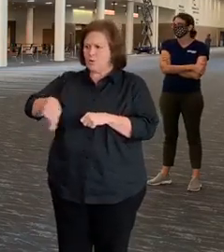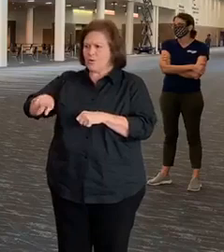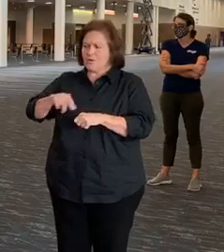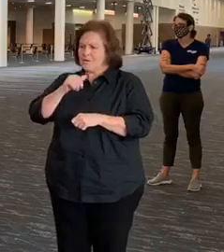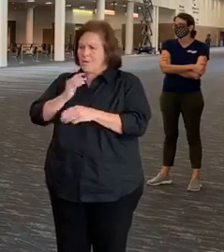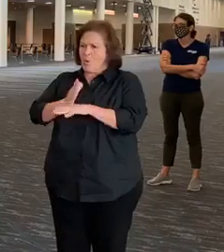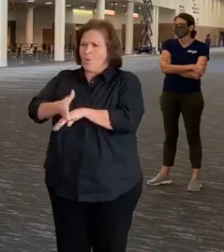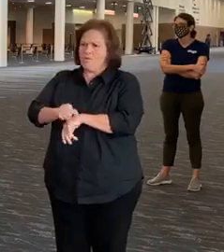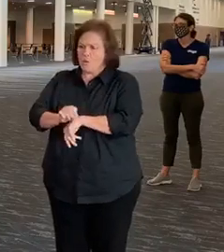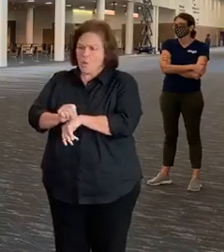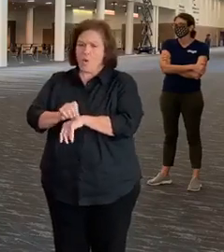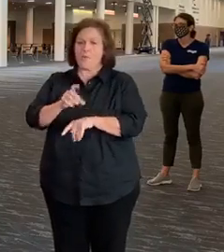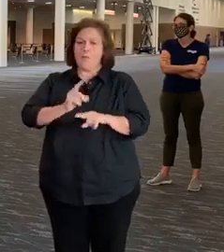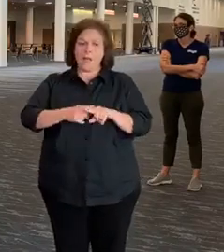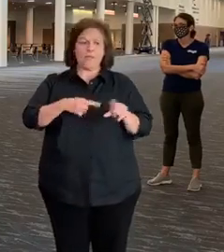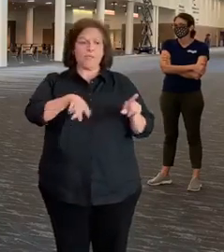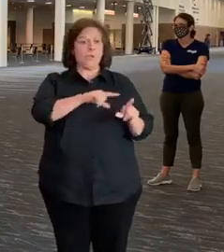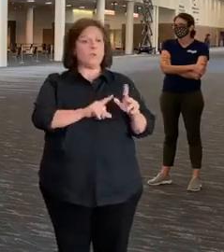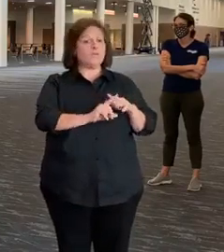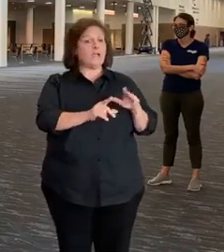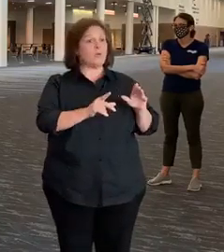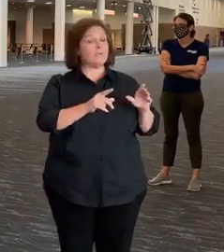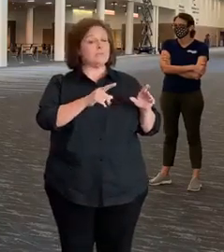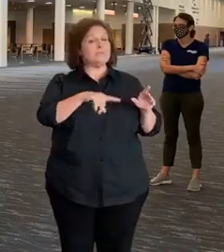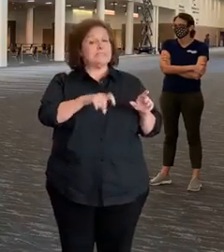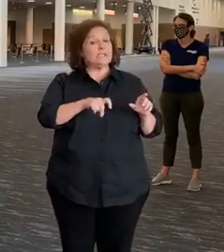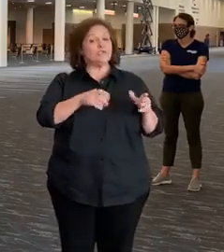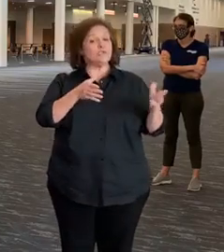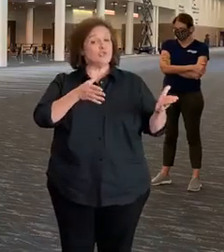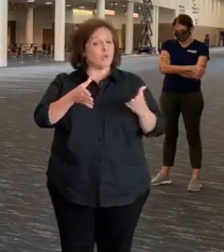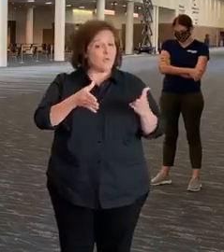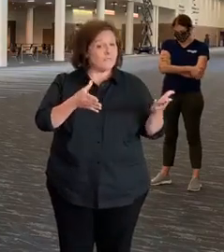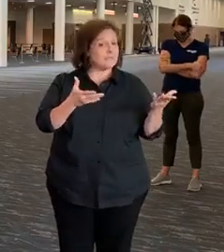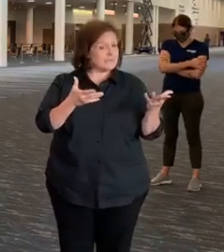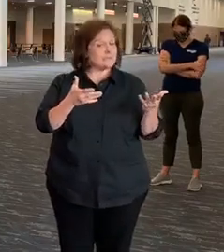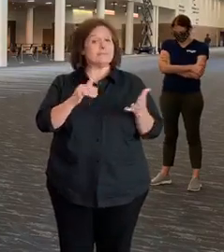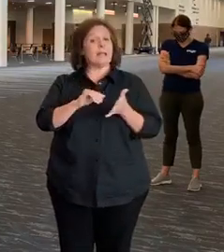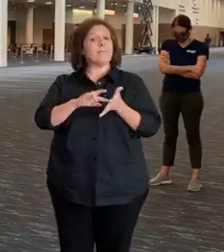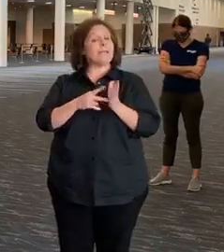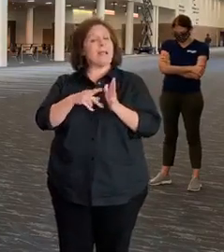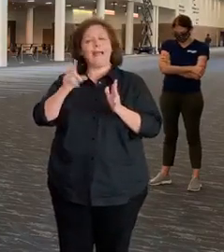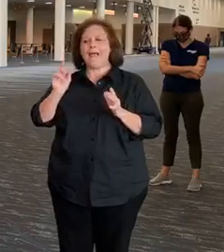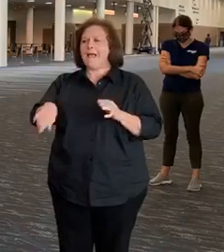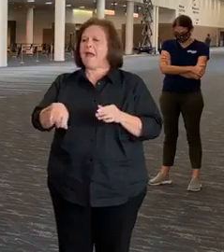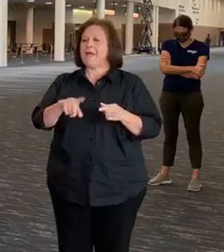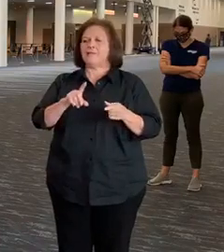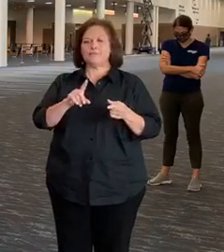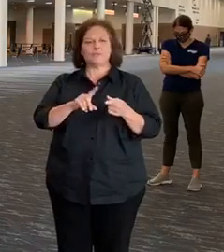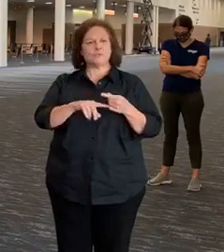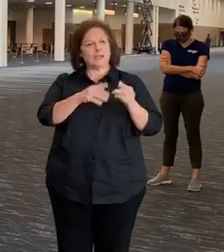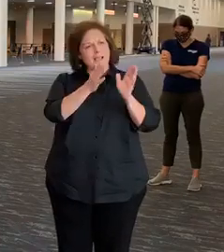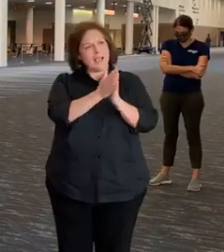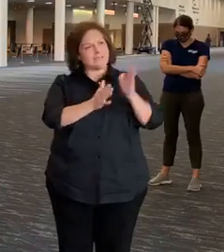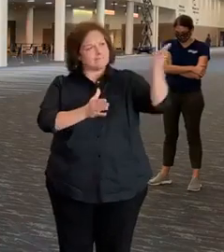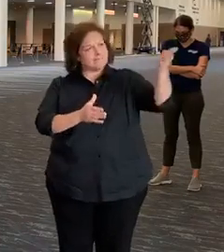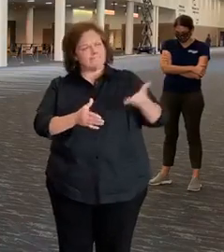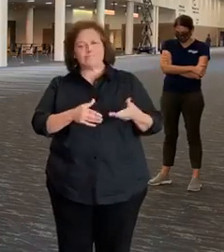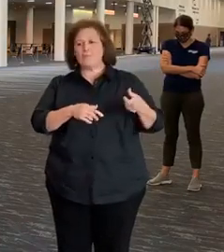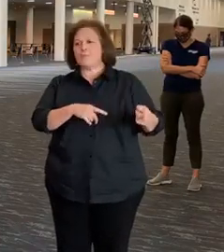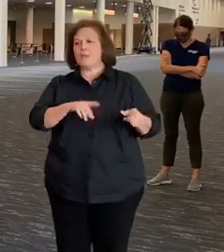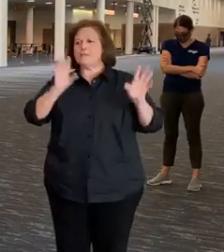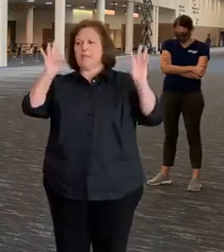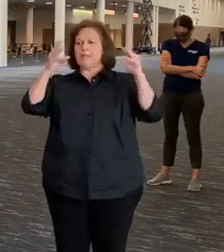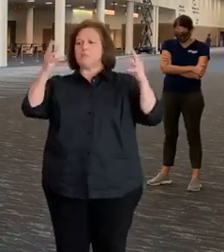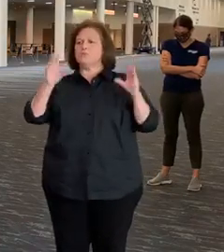the services that they deserve while they're here, and that means additional manpower. And so I understand by this